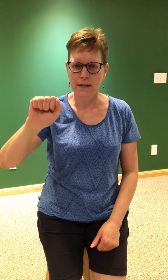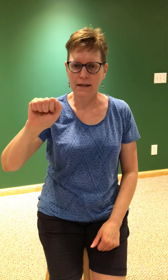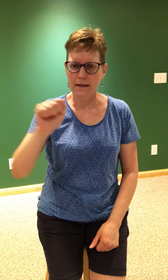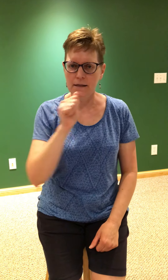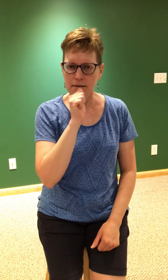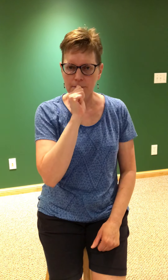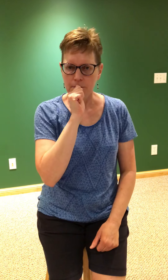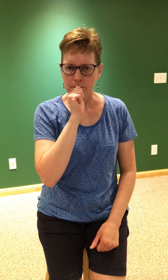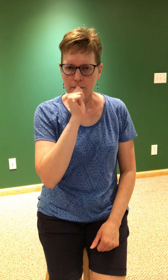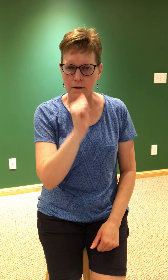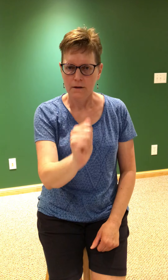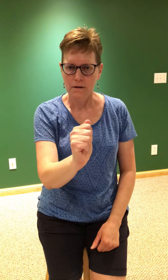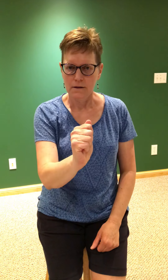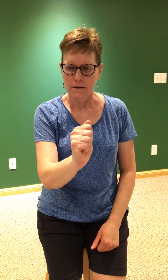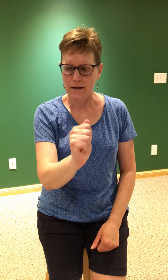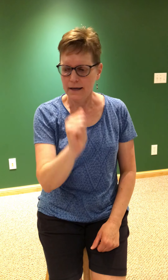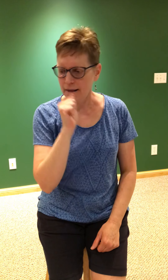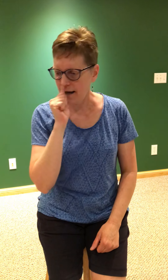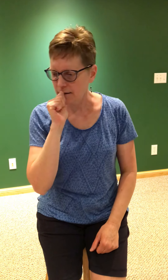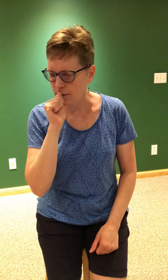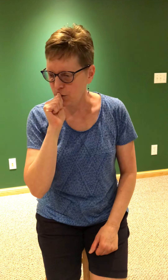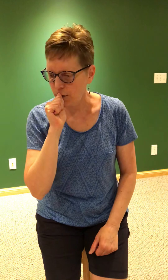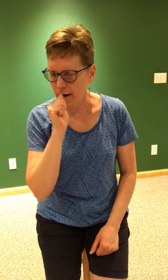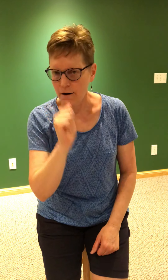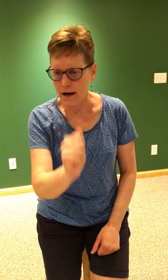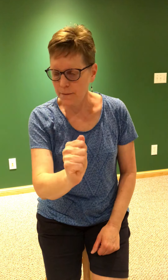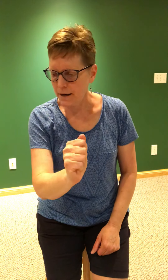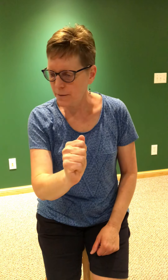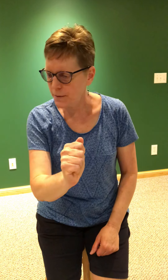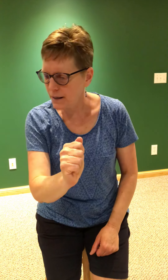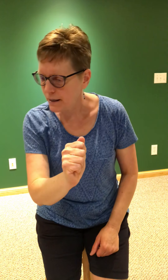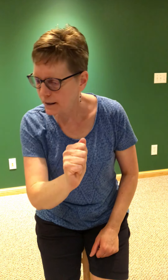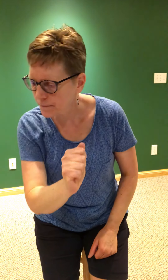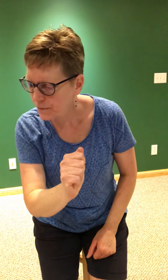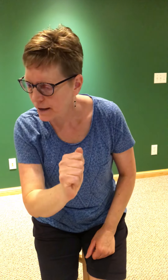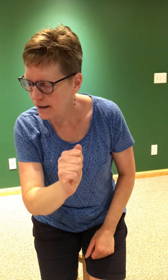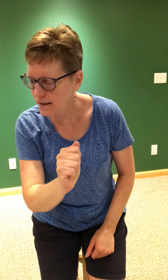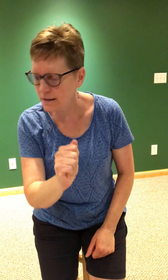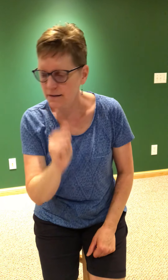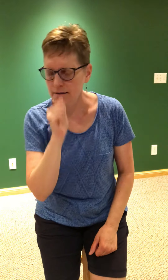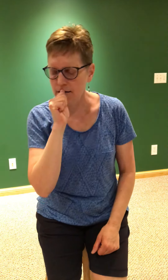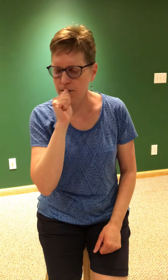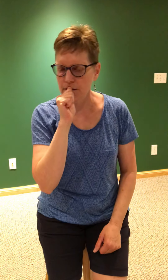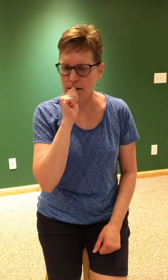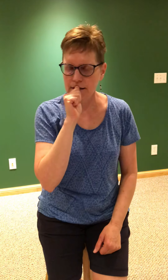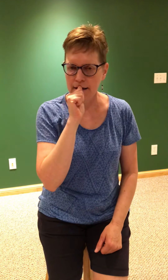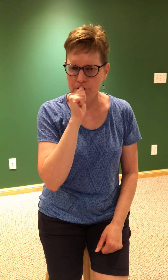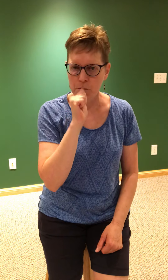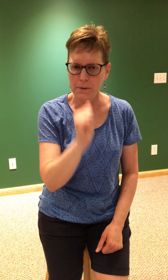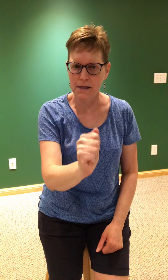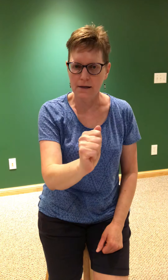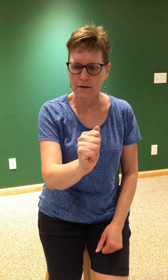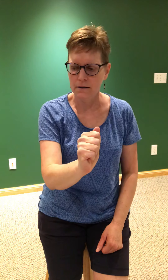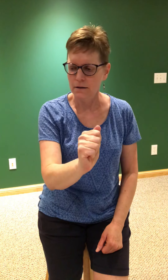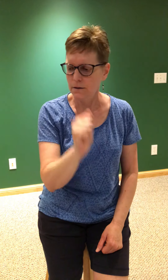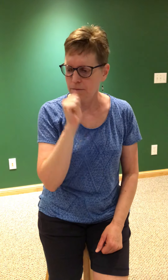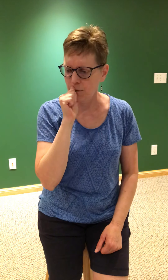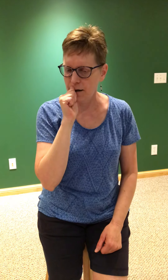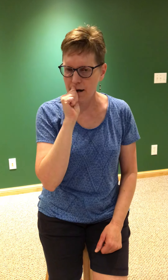like this, like that. So where I may be. And this is the sign for be, where I